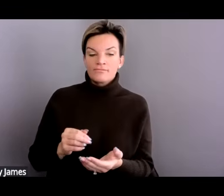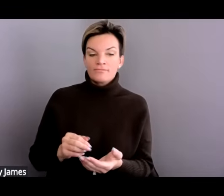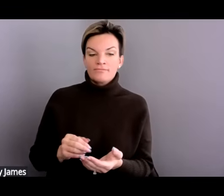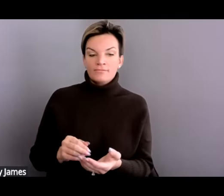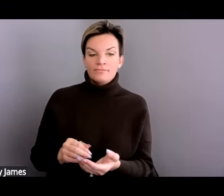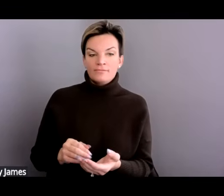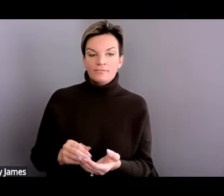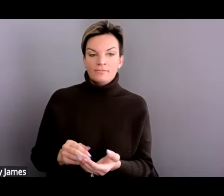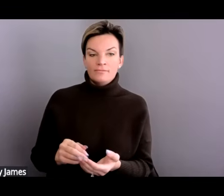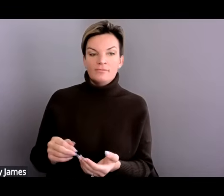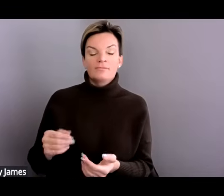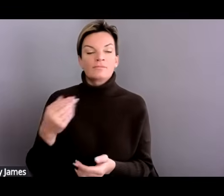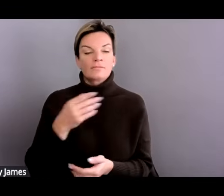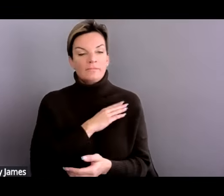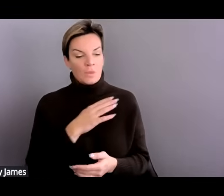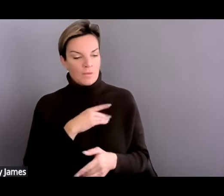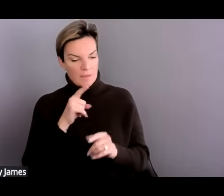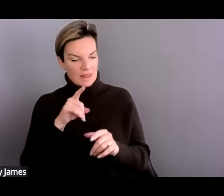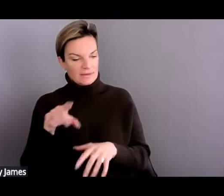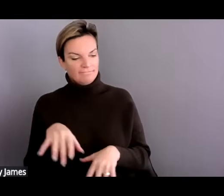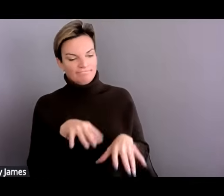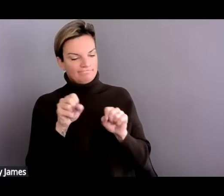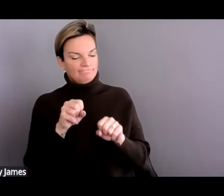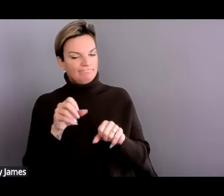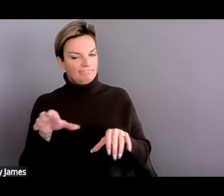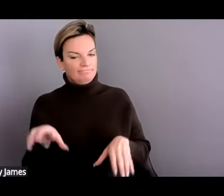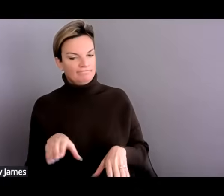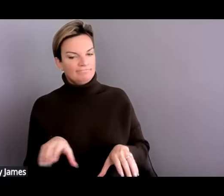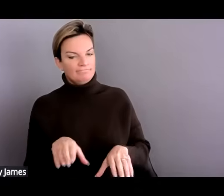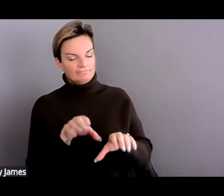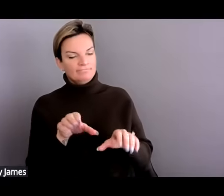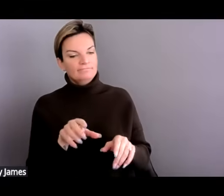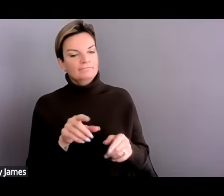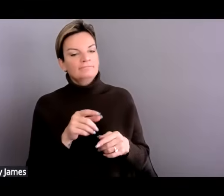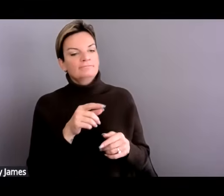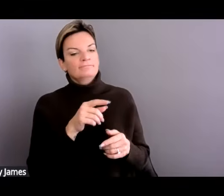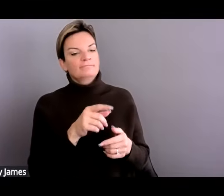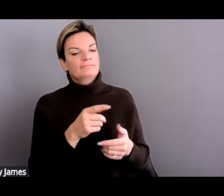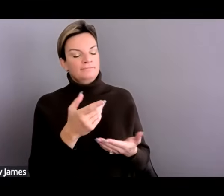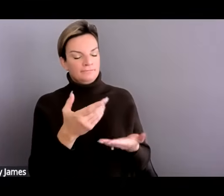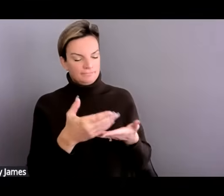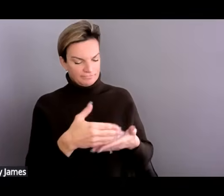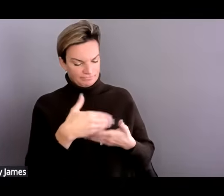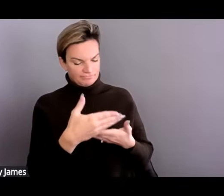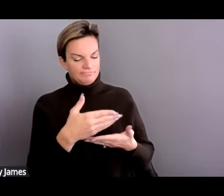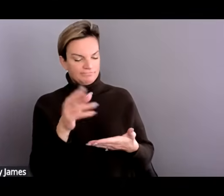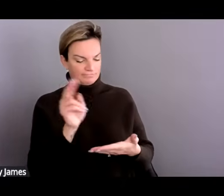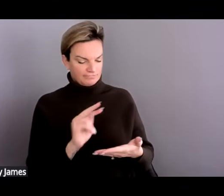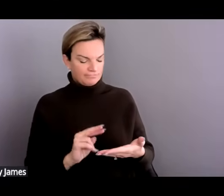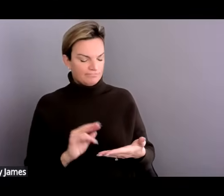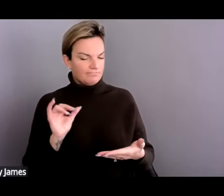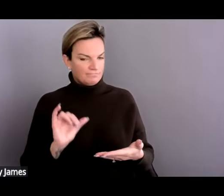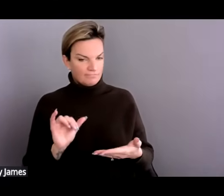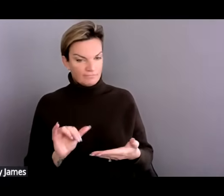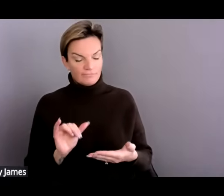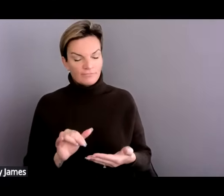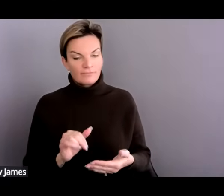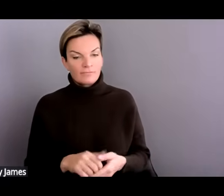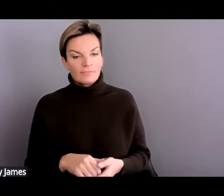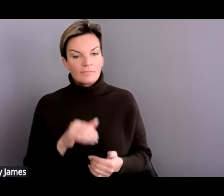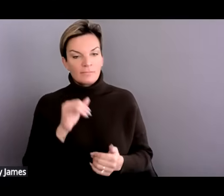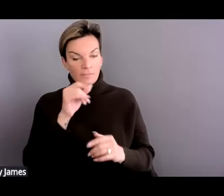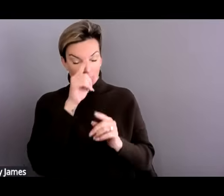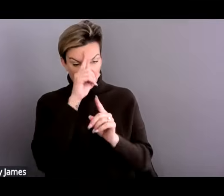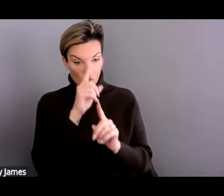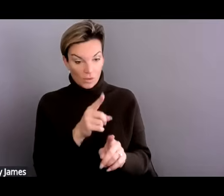will then do considering those challenges following BOE review. The goal is to have a process that everybody